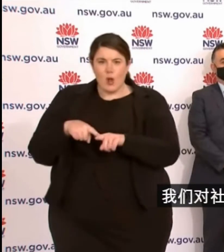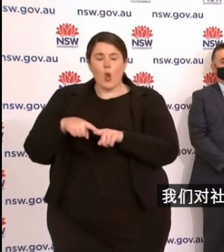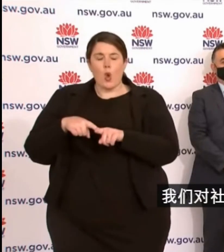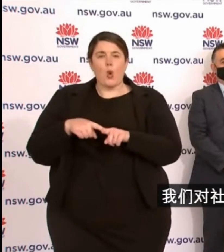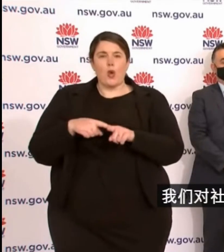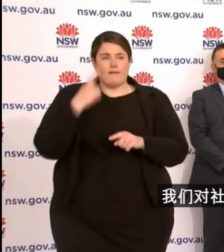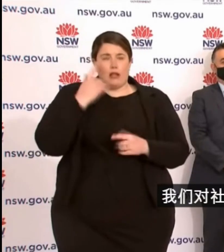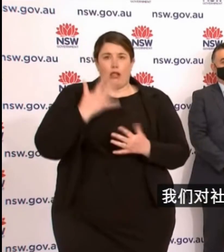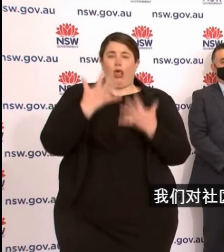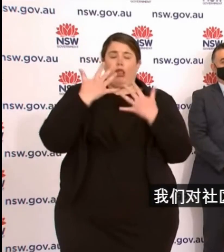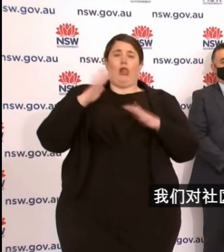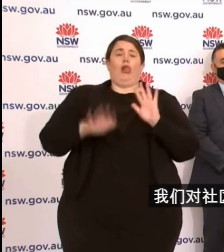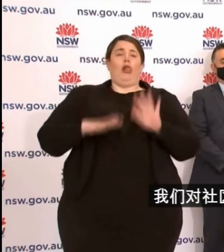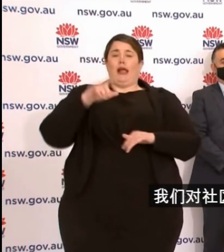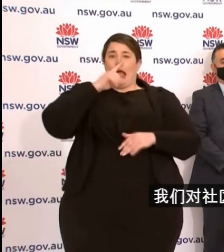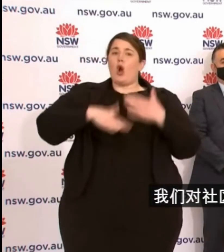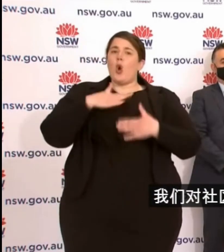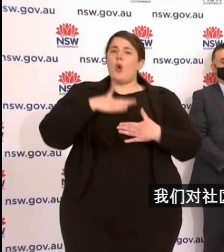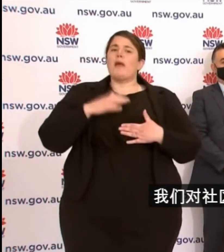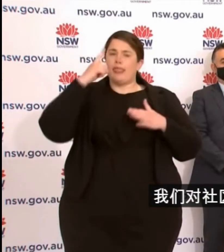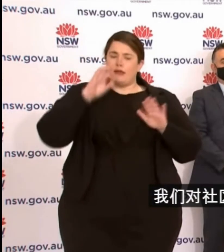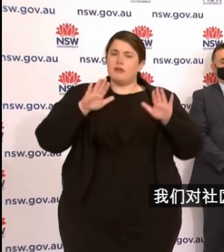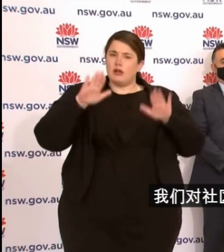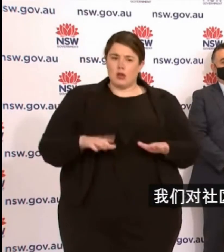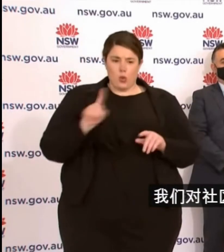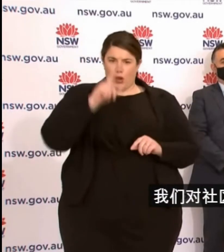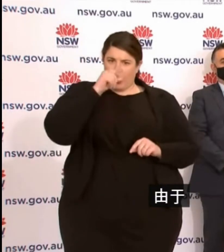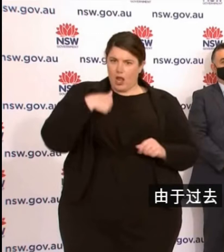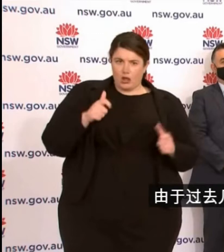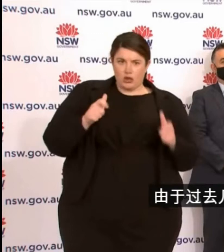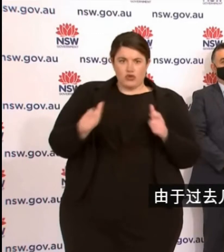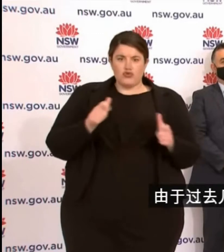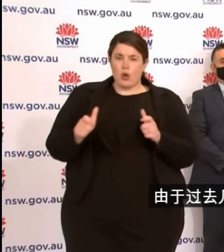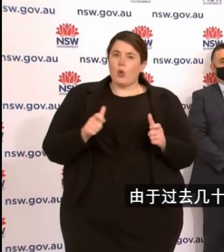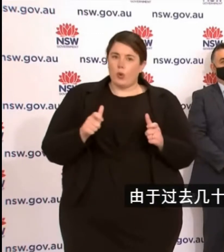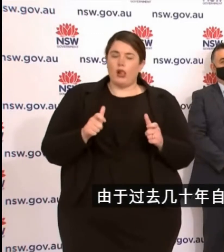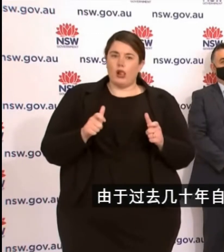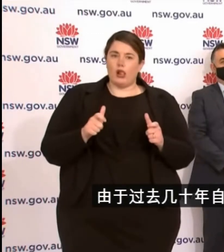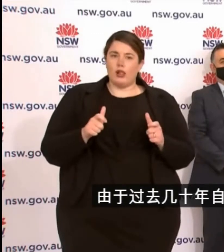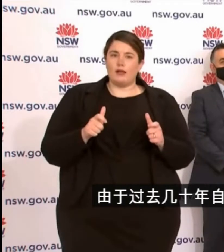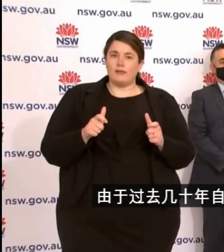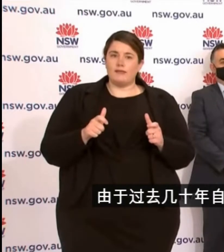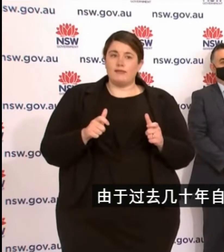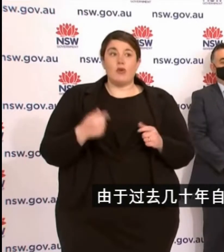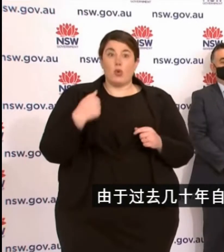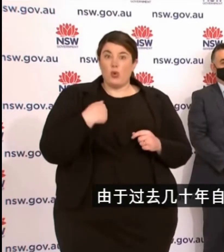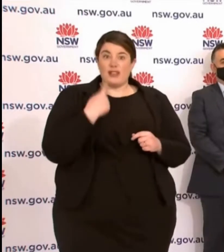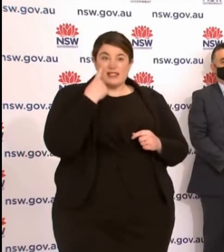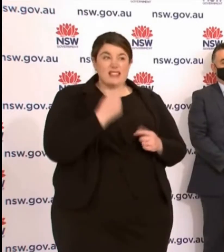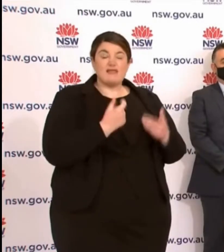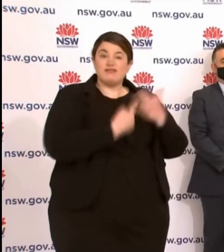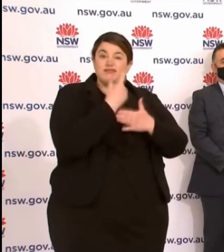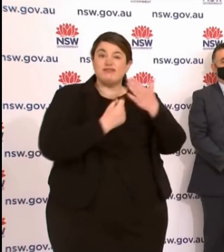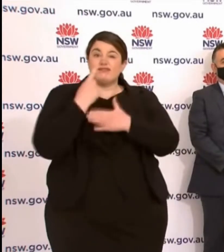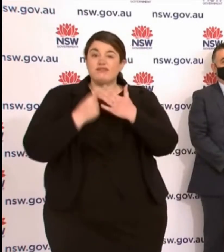Our understanding of recovery at a community level has been enhanced by our experiences as a result of natural disasters over